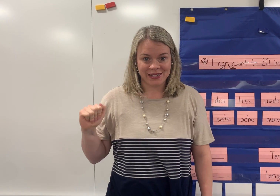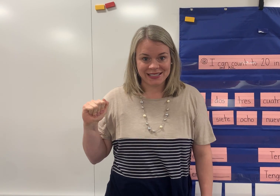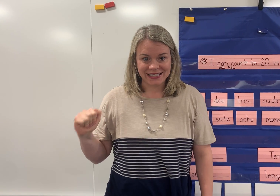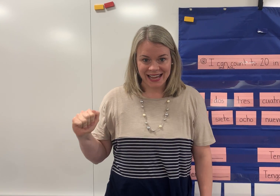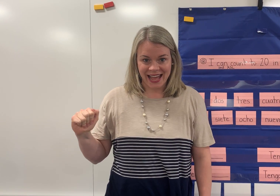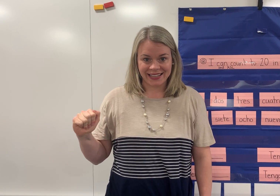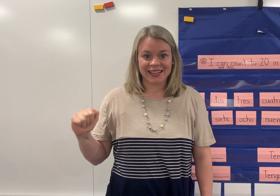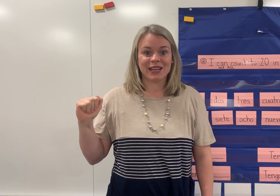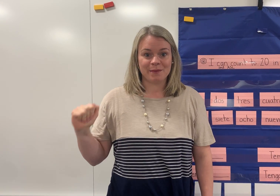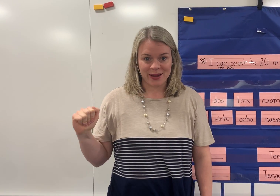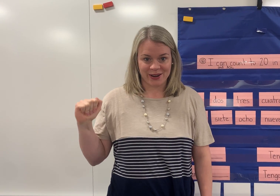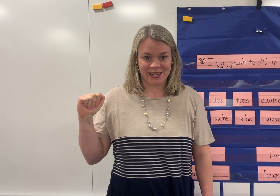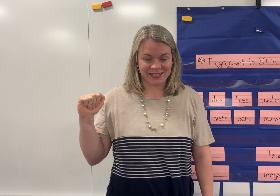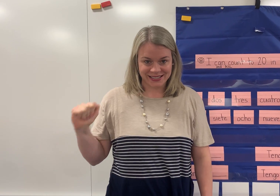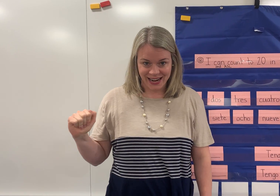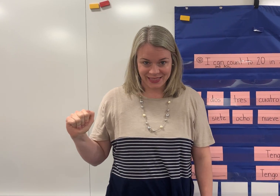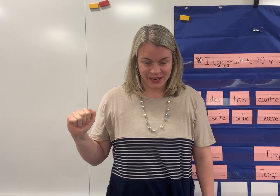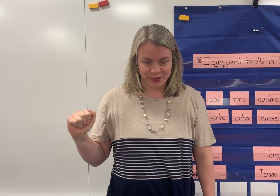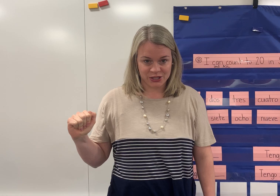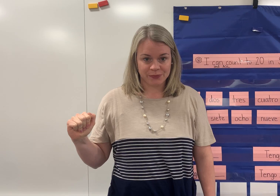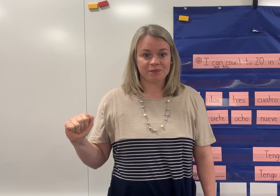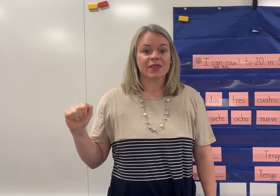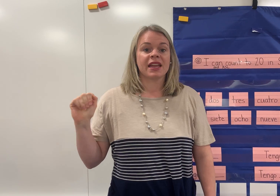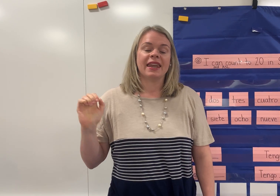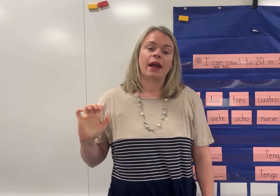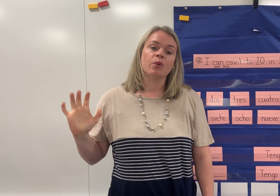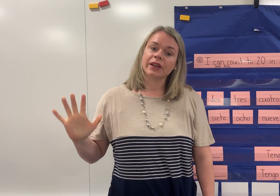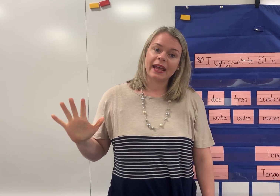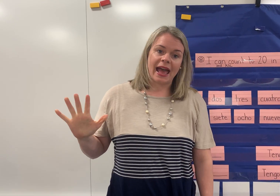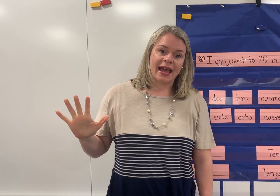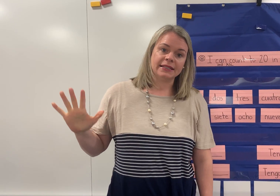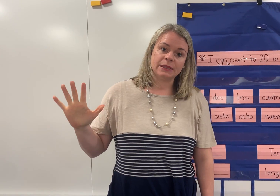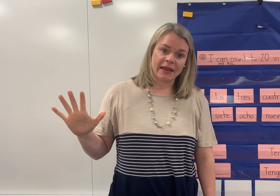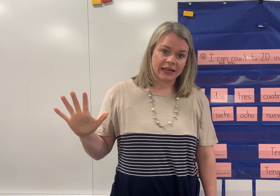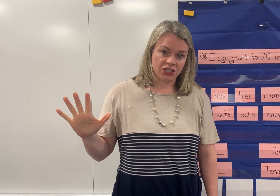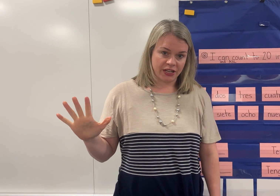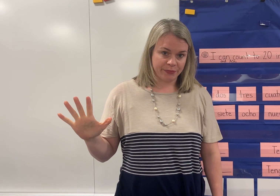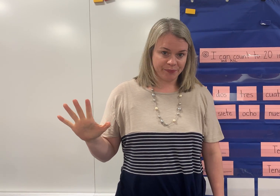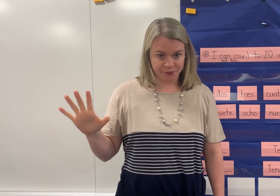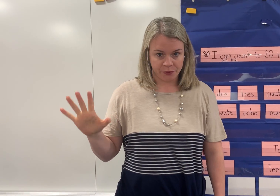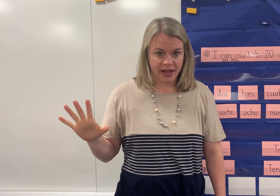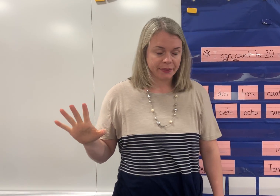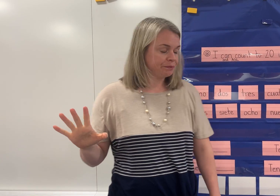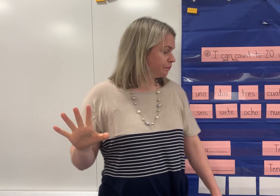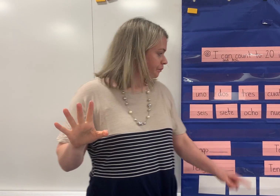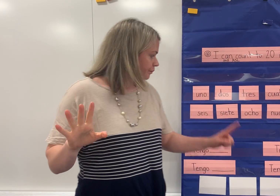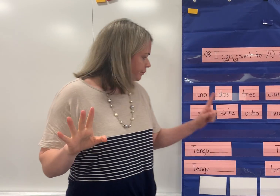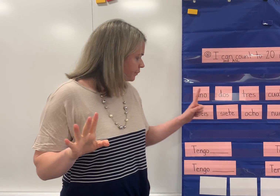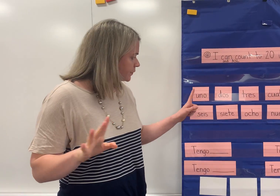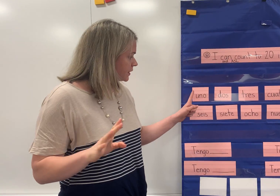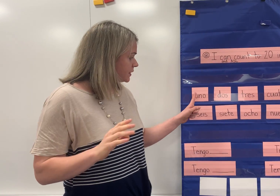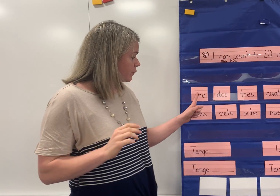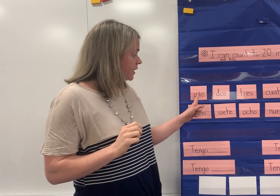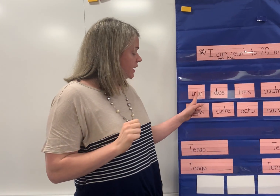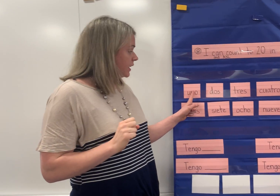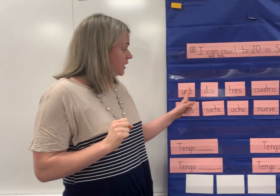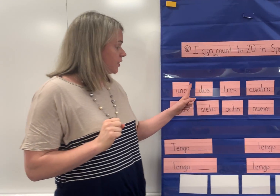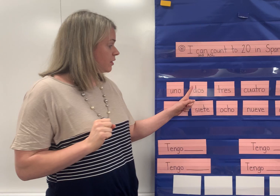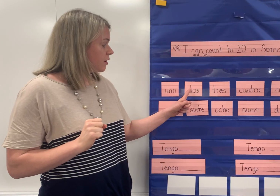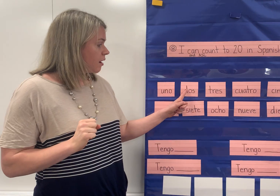to 10 in American Sign Language. Now we're going to add Spanish in, okay? So here are